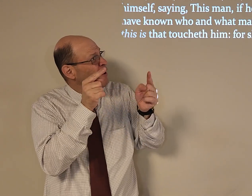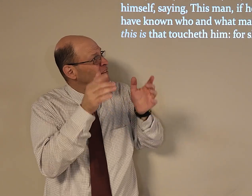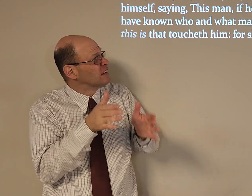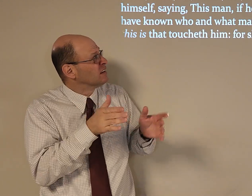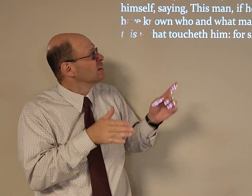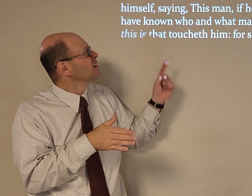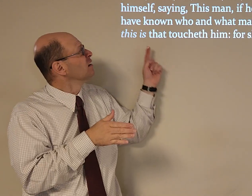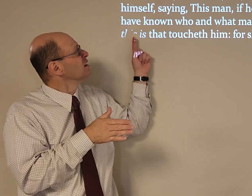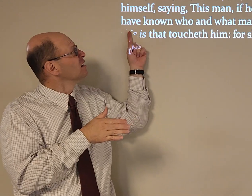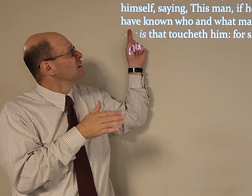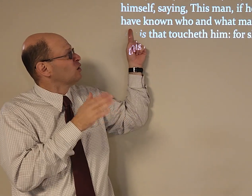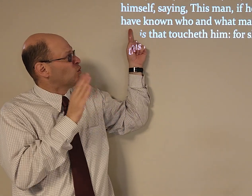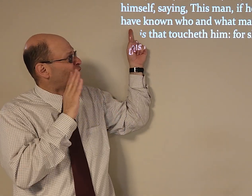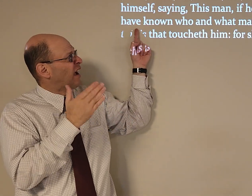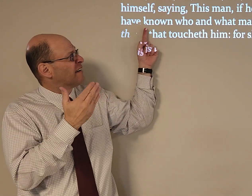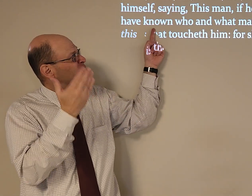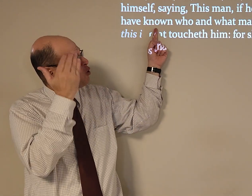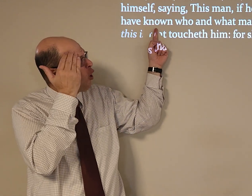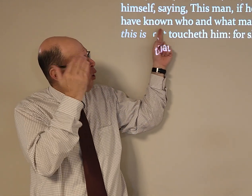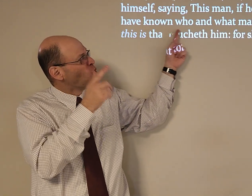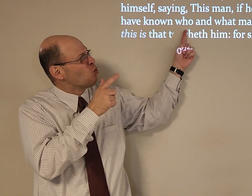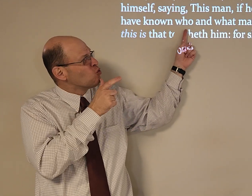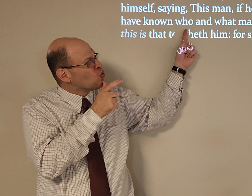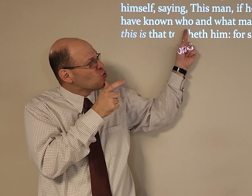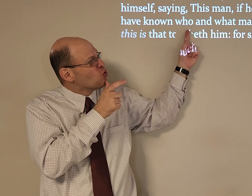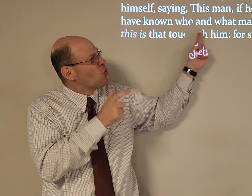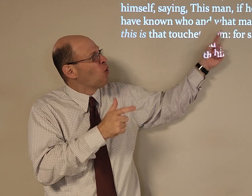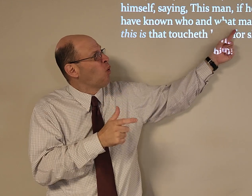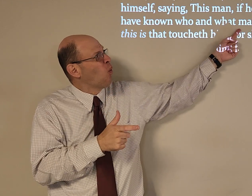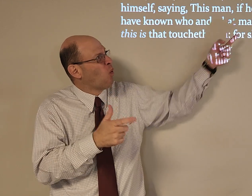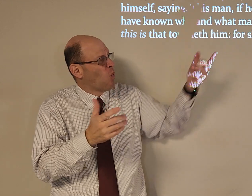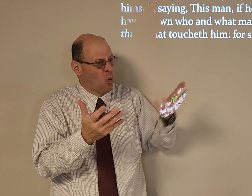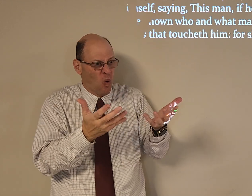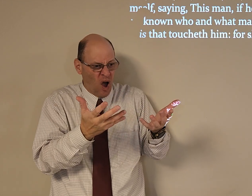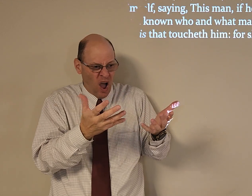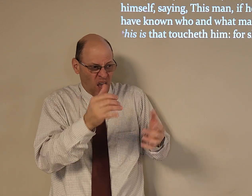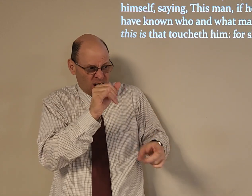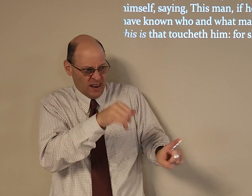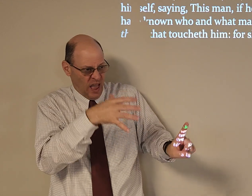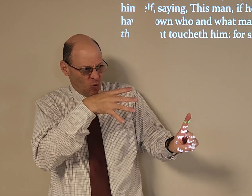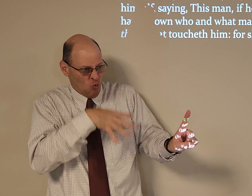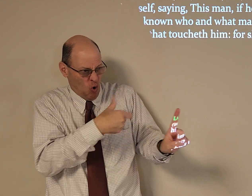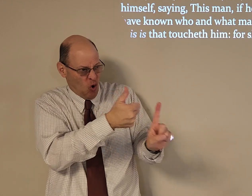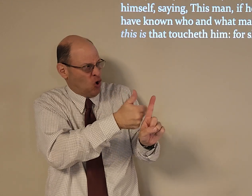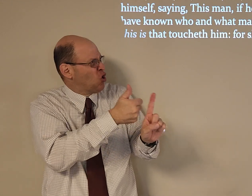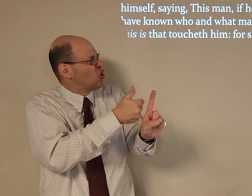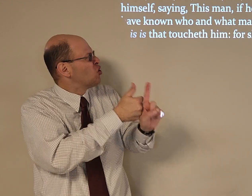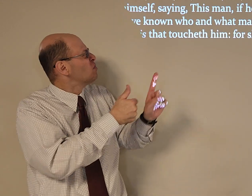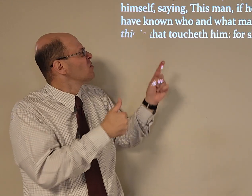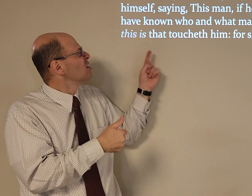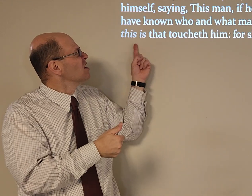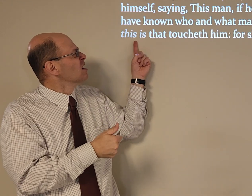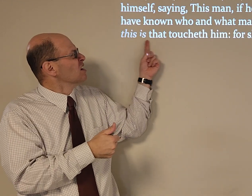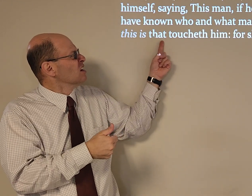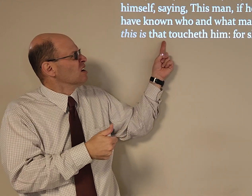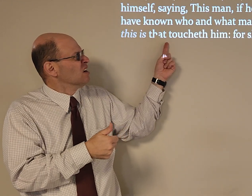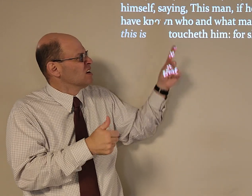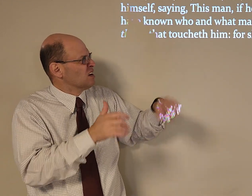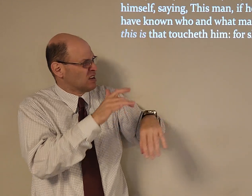were a prophet, would have known who and what manner of kind of woman that is